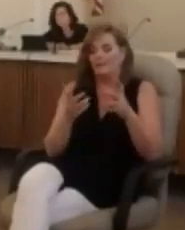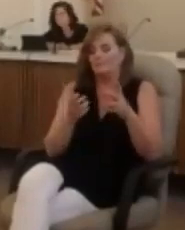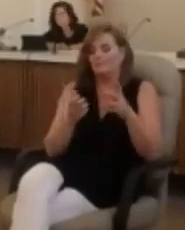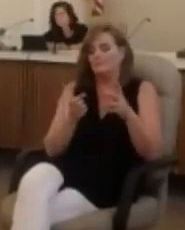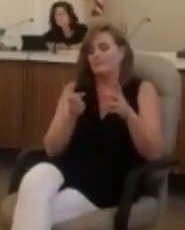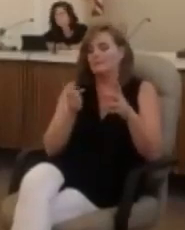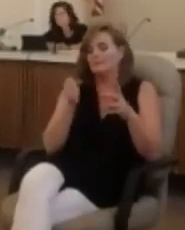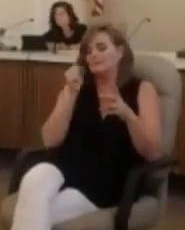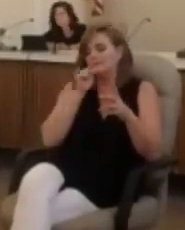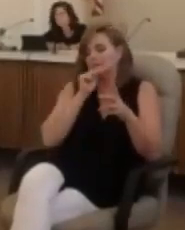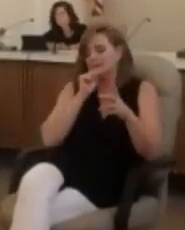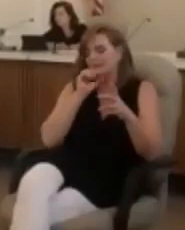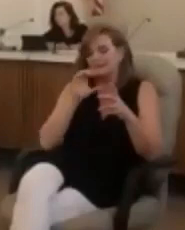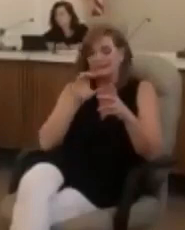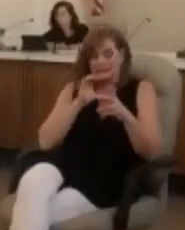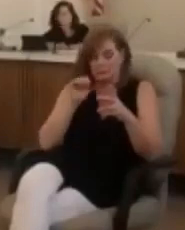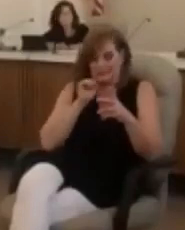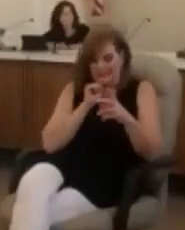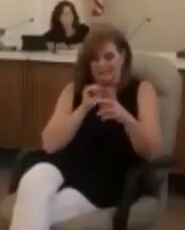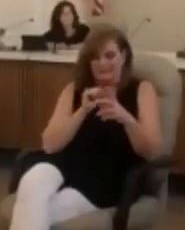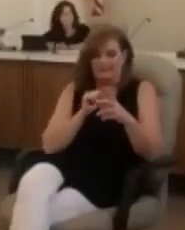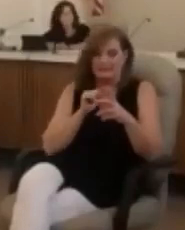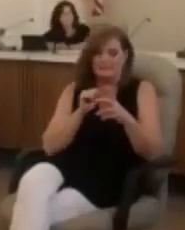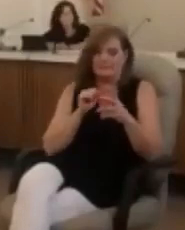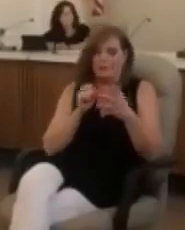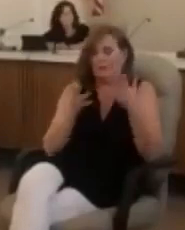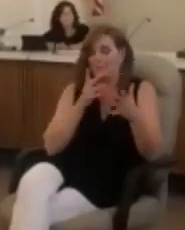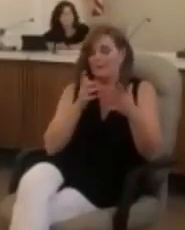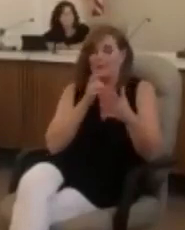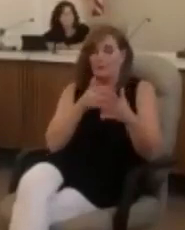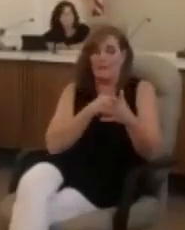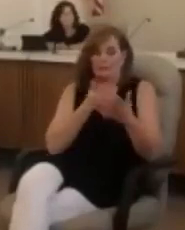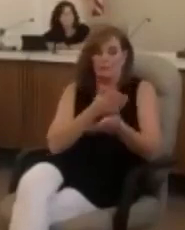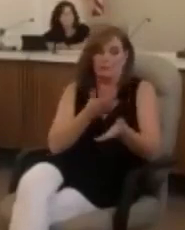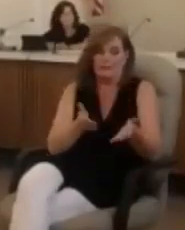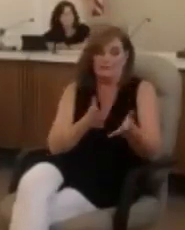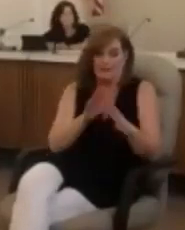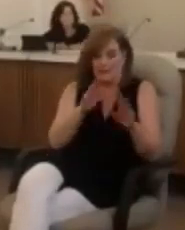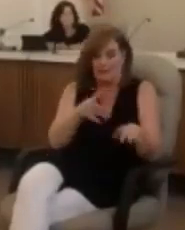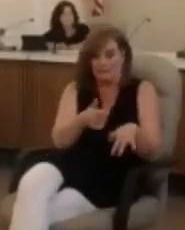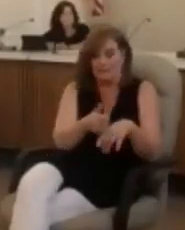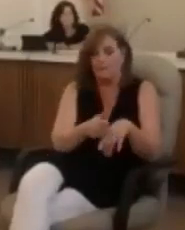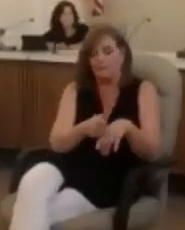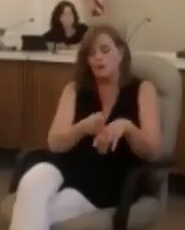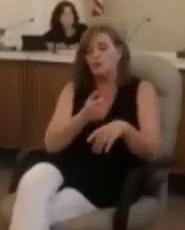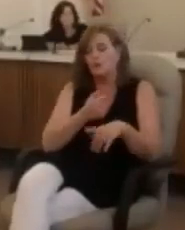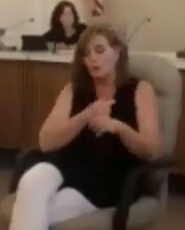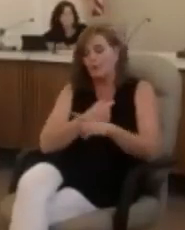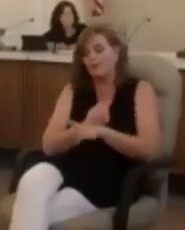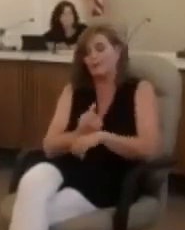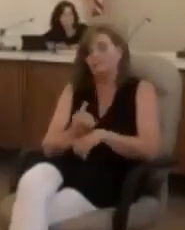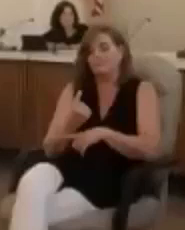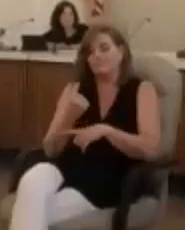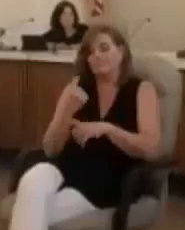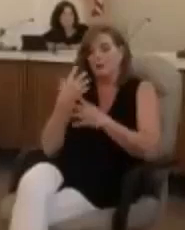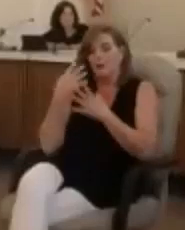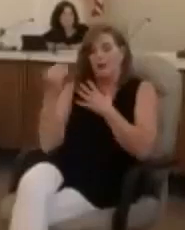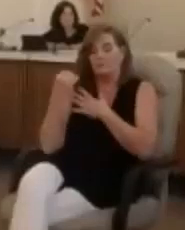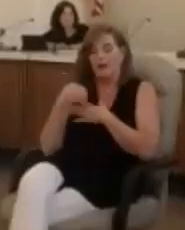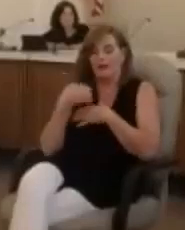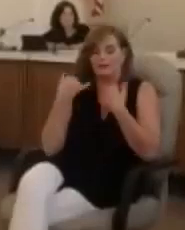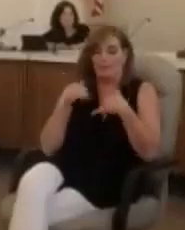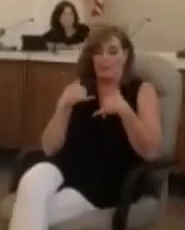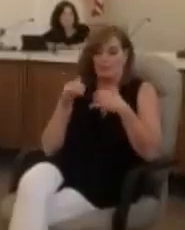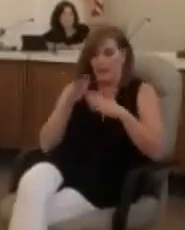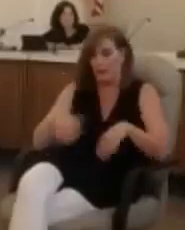having a playground, right, they may not have the stuff at their house. So having a playground out their backyard, not just for this area, but